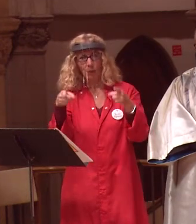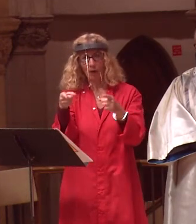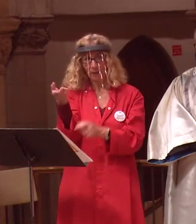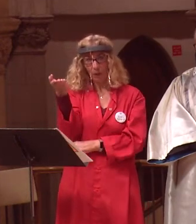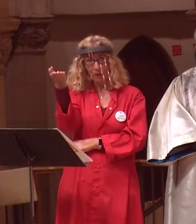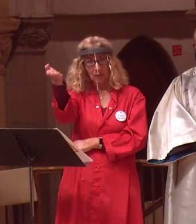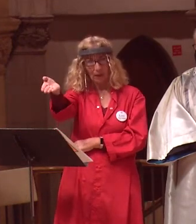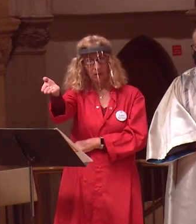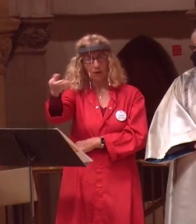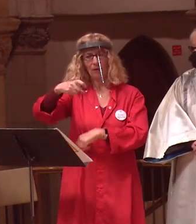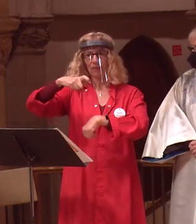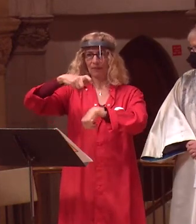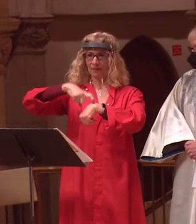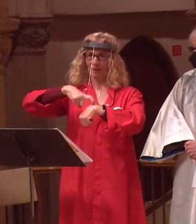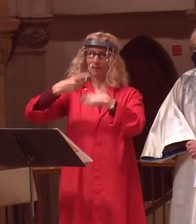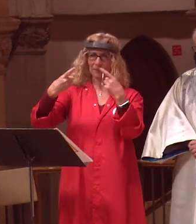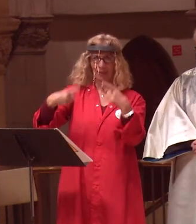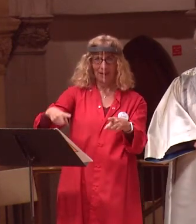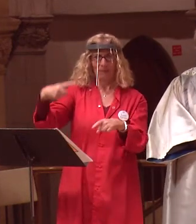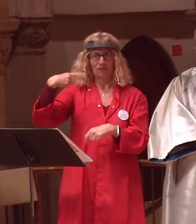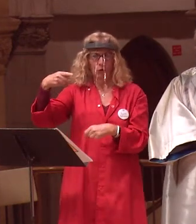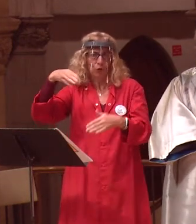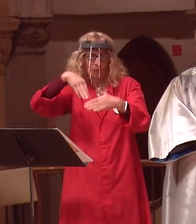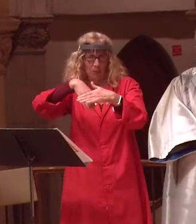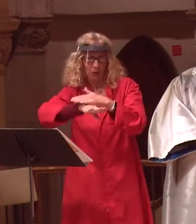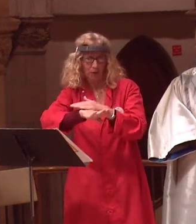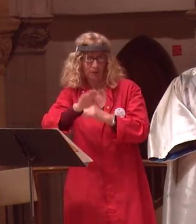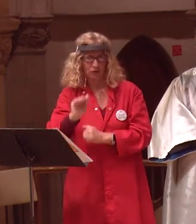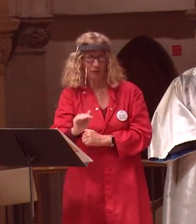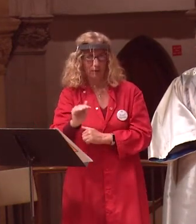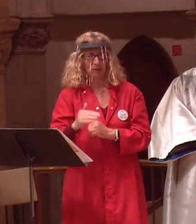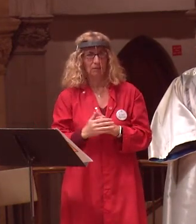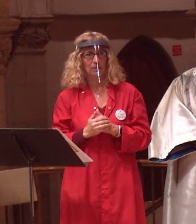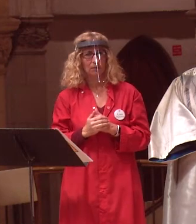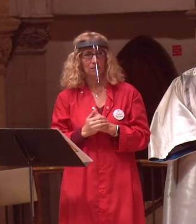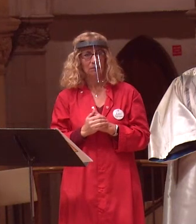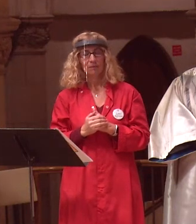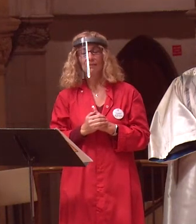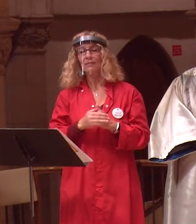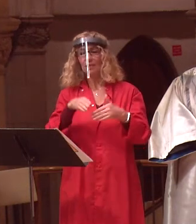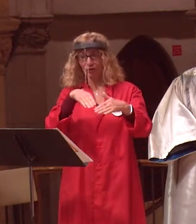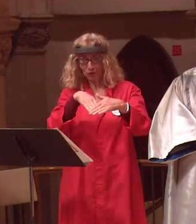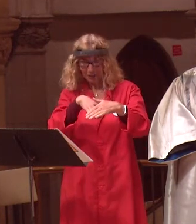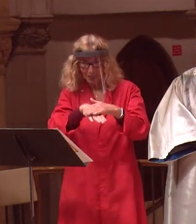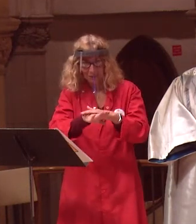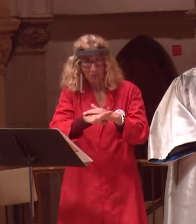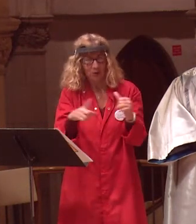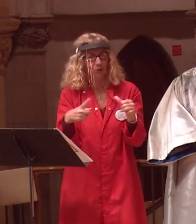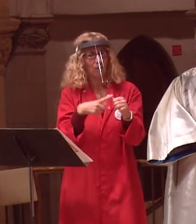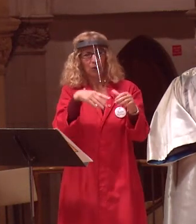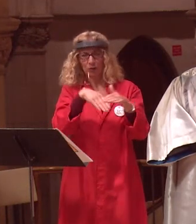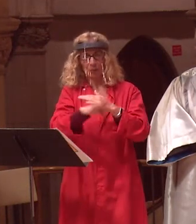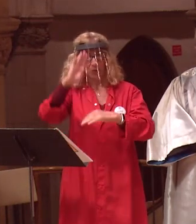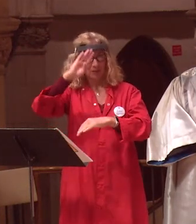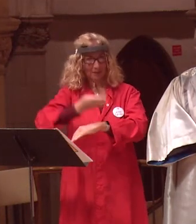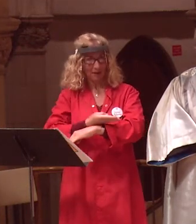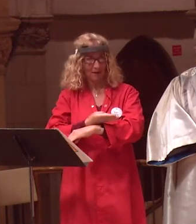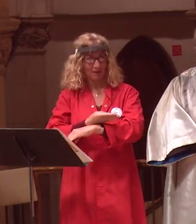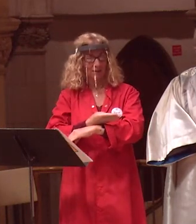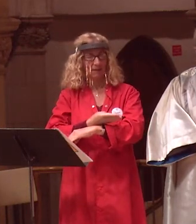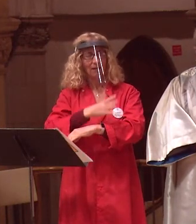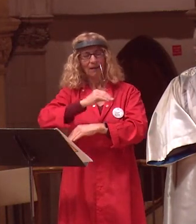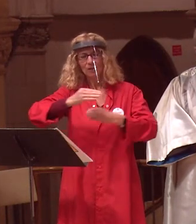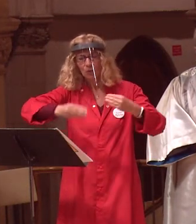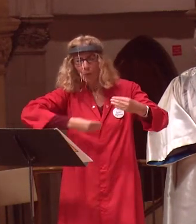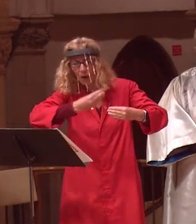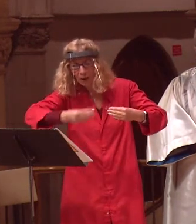there, the time came for her to birth the child. And she gave birth to her firstborn son and swaddled